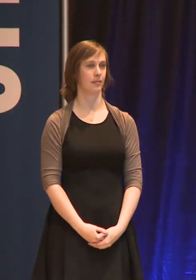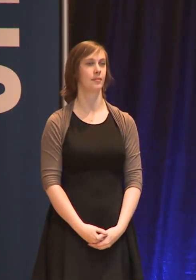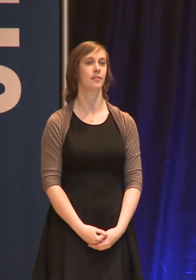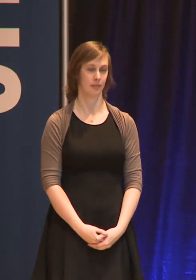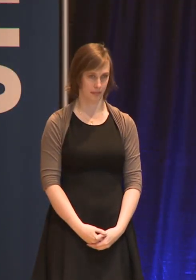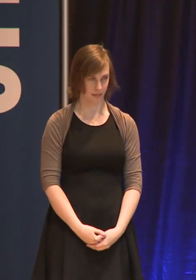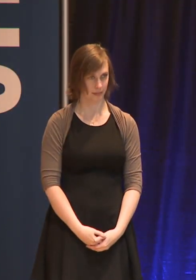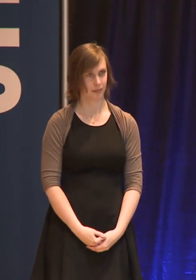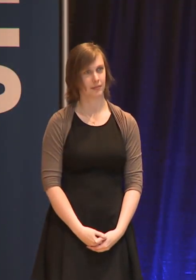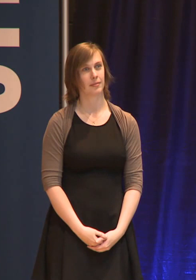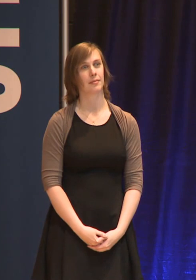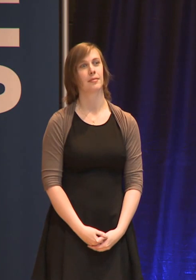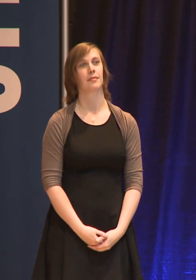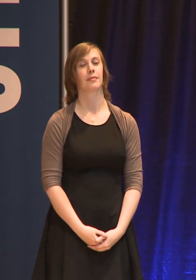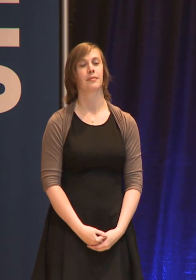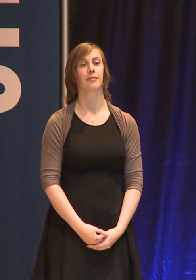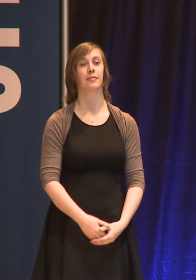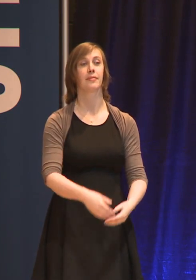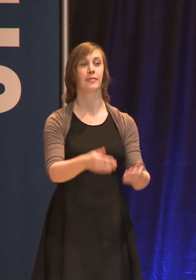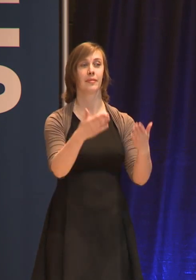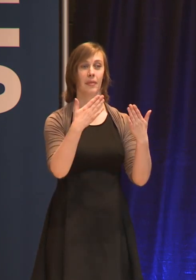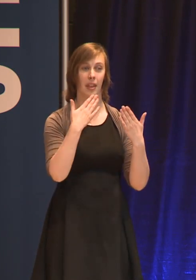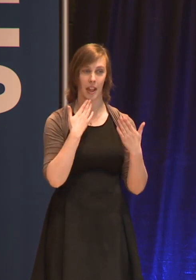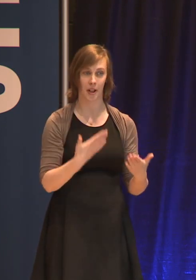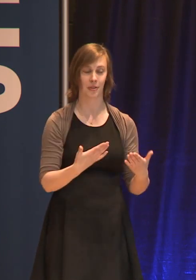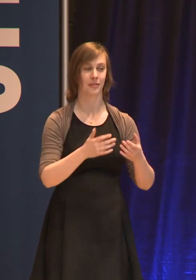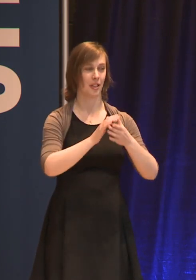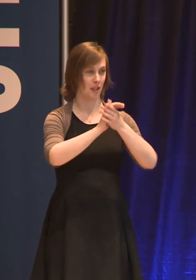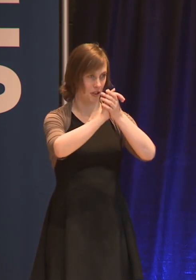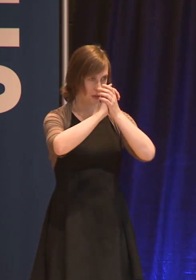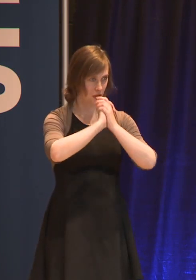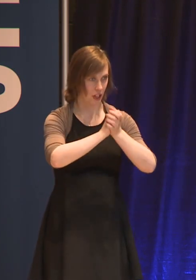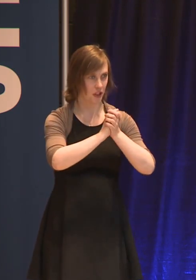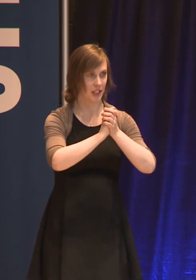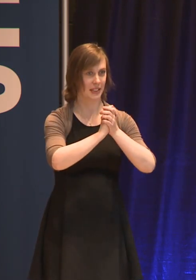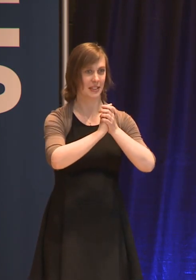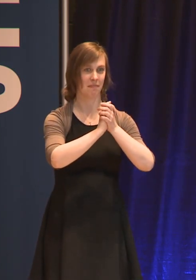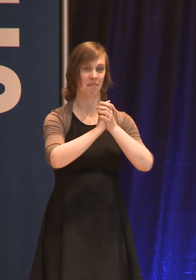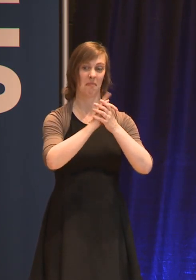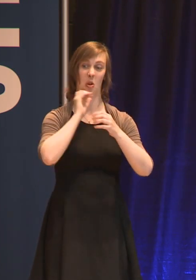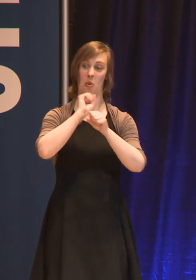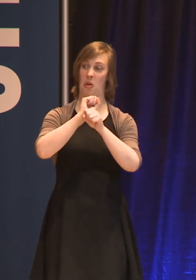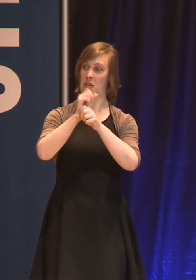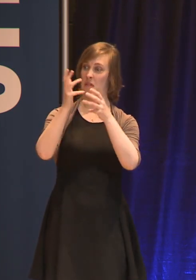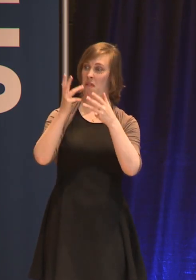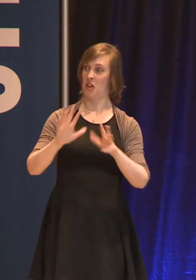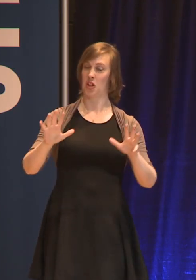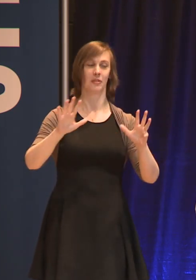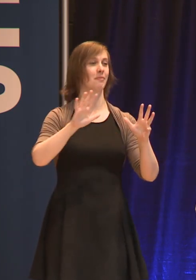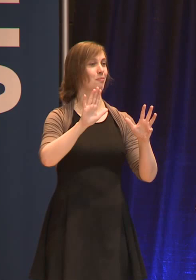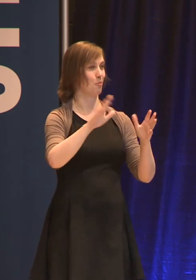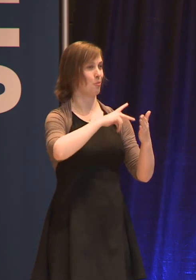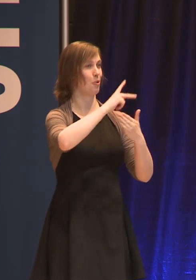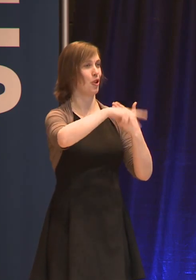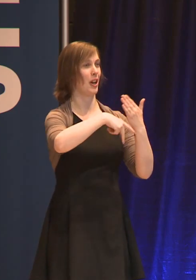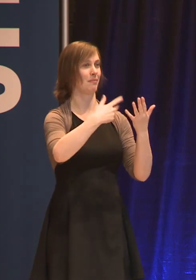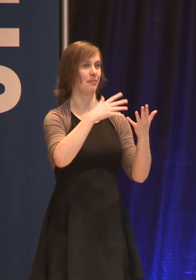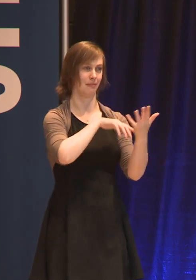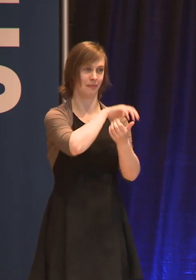Well, thank you and congratulations, because you have now officially completed your program. Well done.